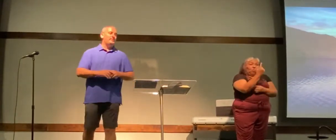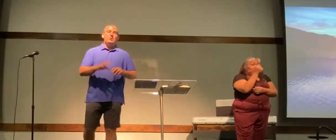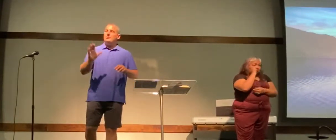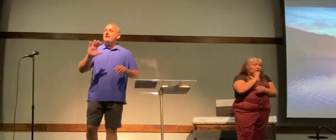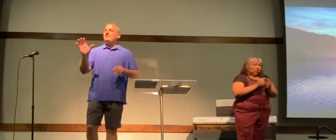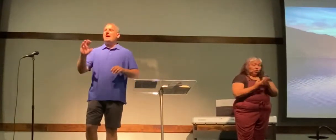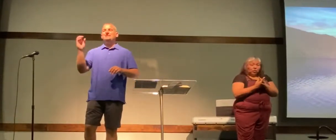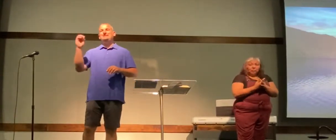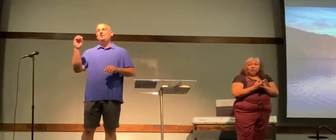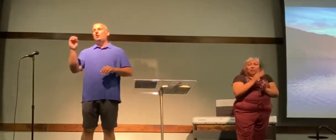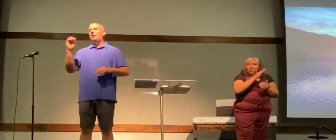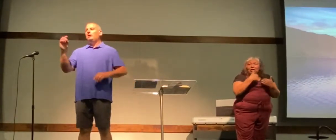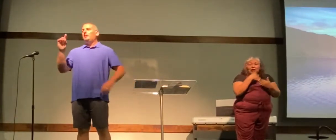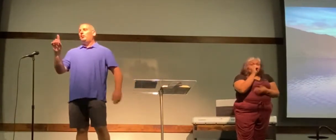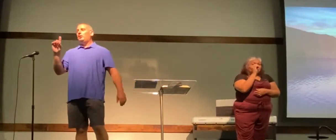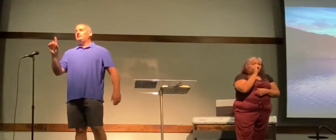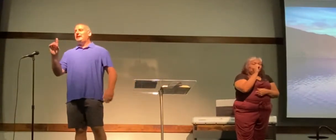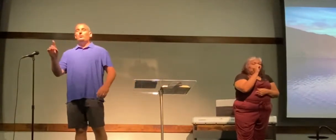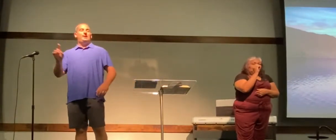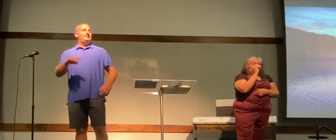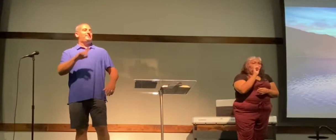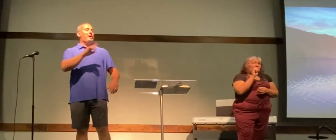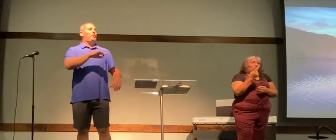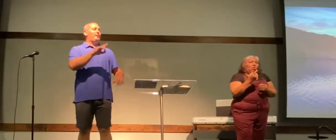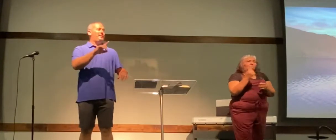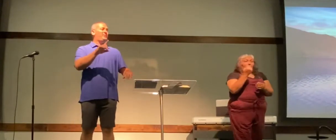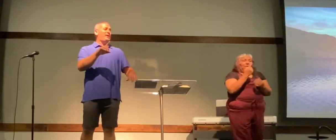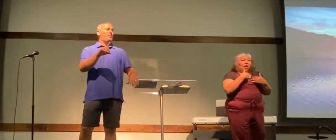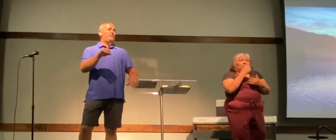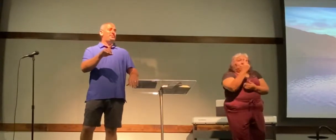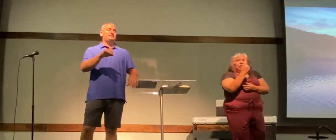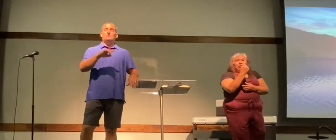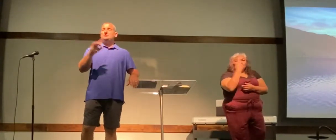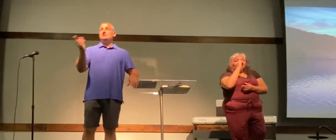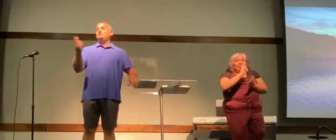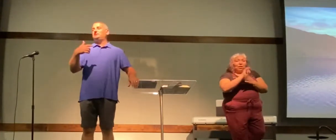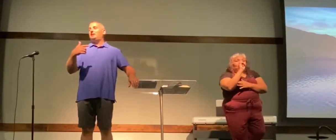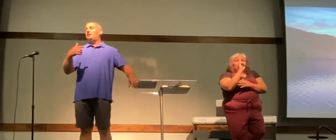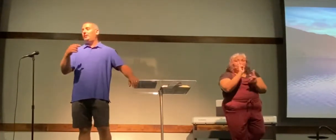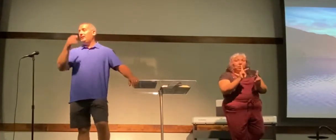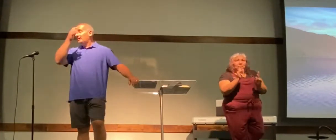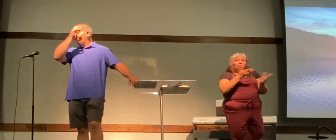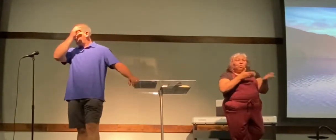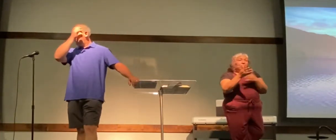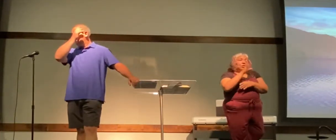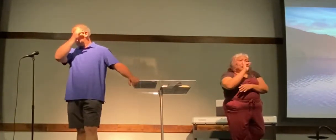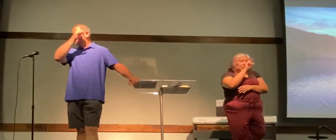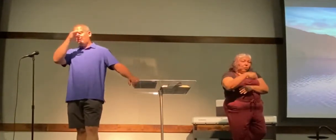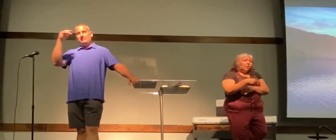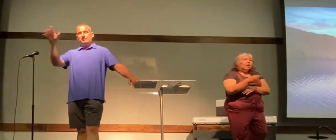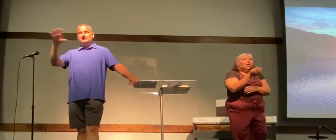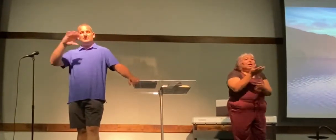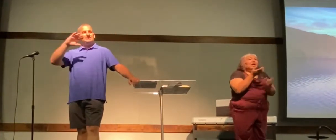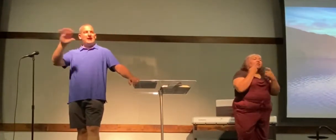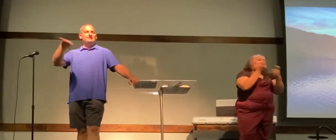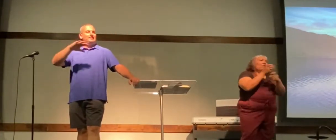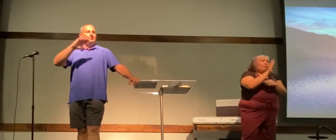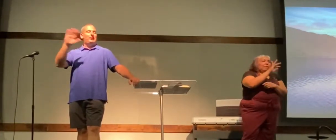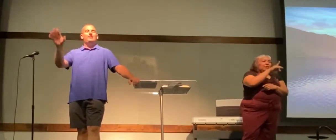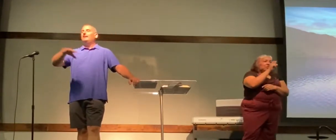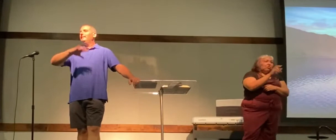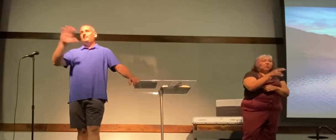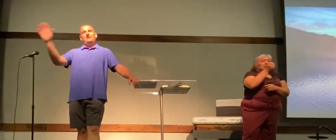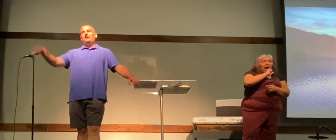show up. We never had zero, but we always had one. And for that one person, we took him to Dairy Queen, treated him to like blizzards, ice